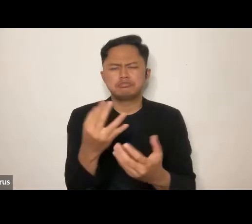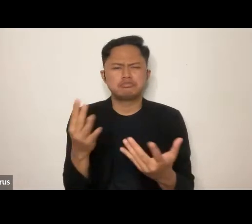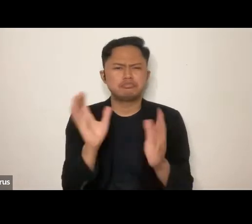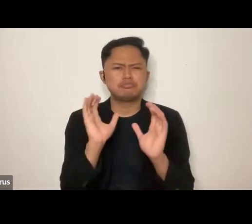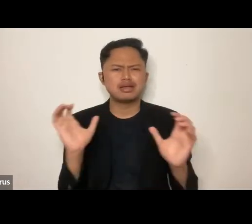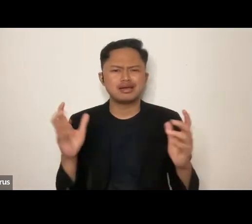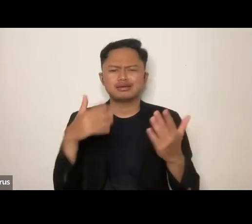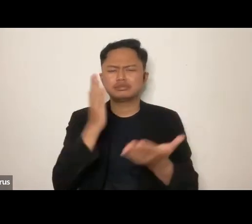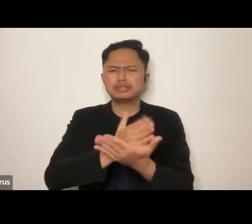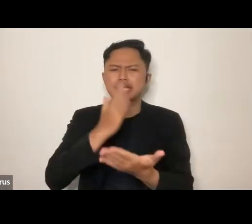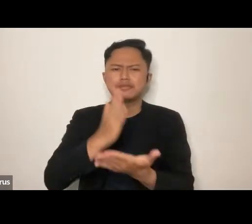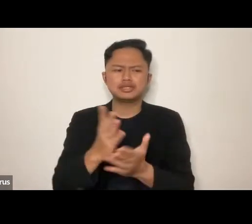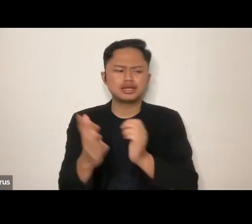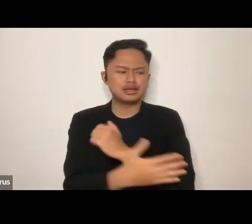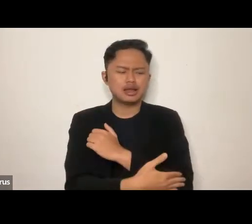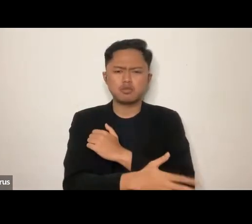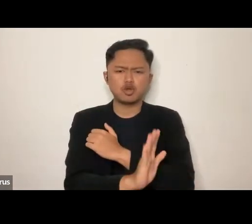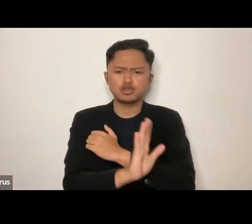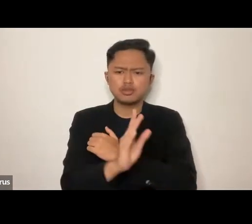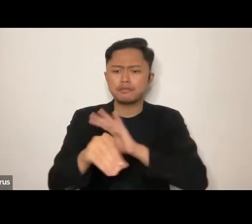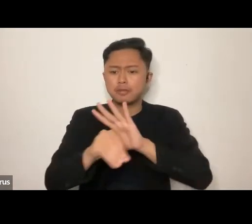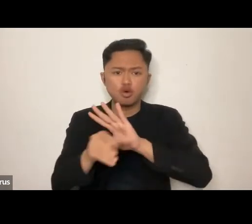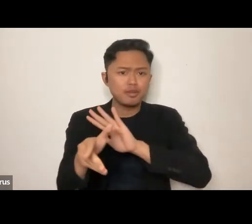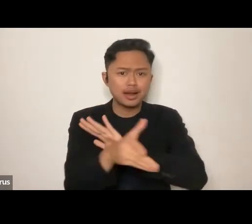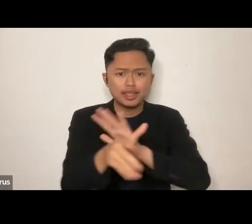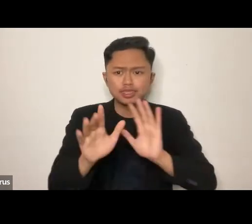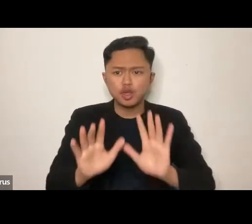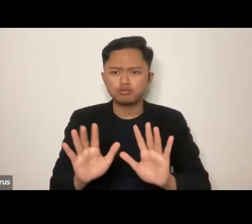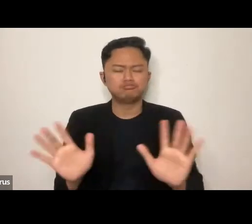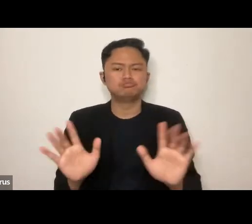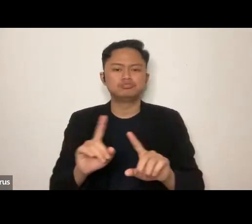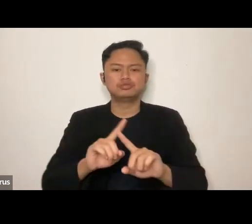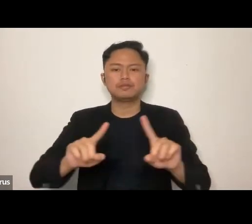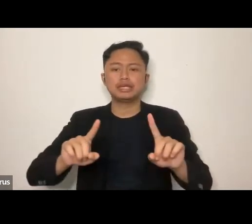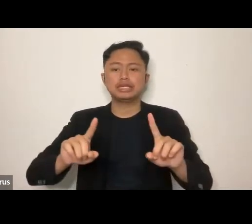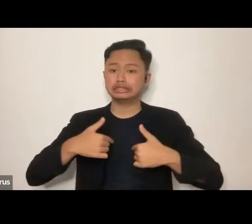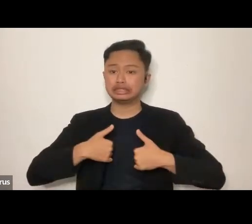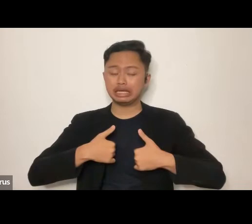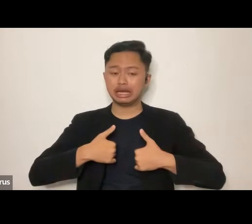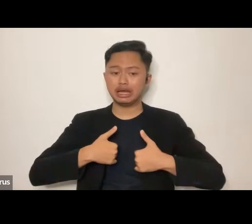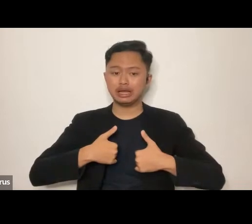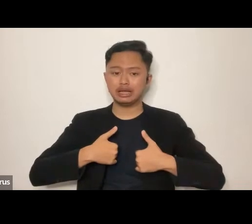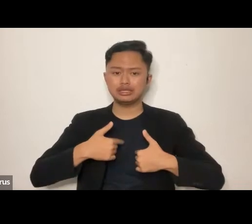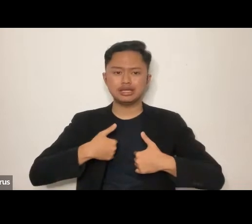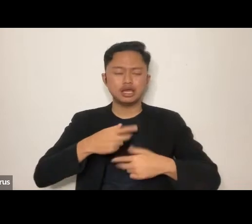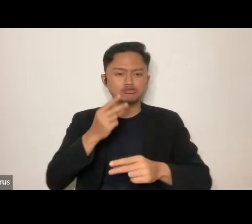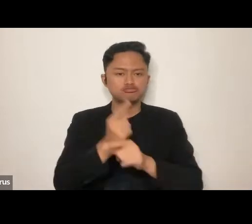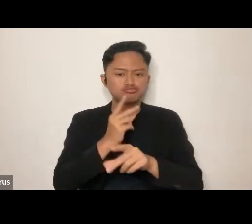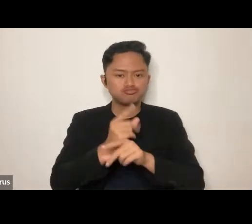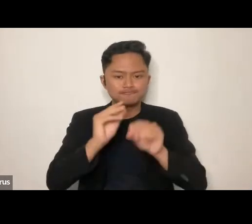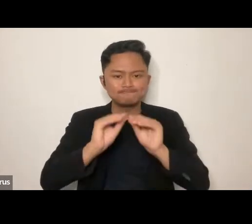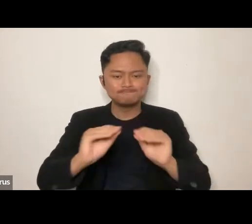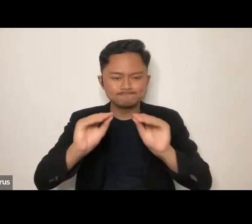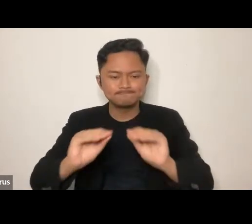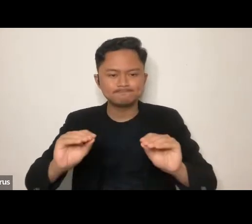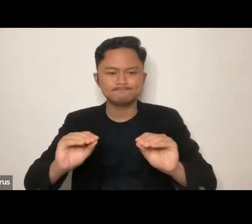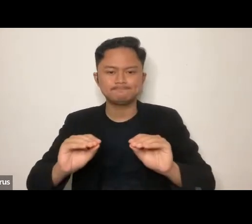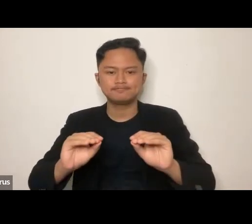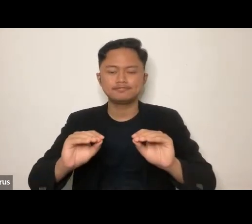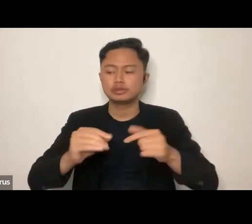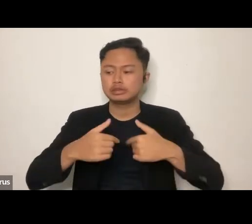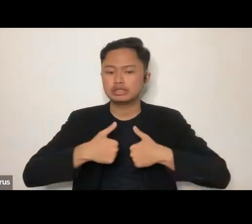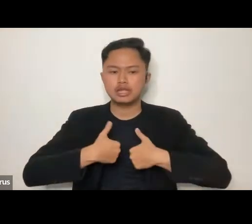in West Papua that even me as an educated people, we cannot